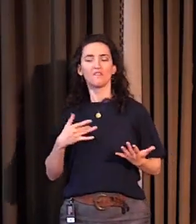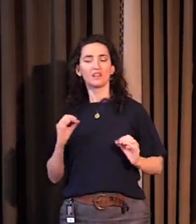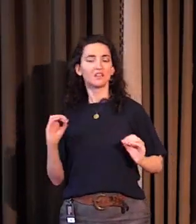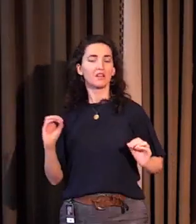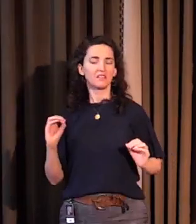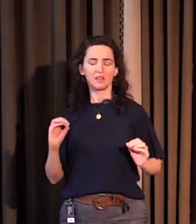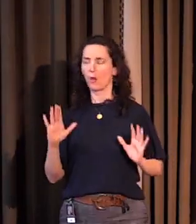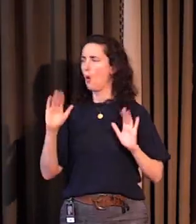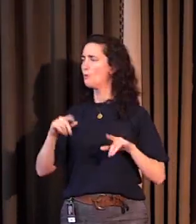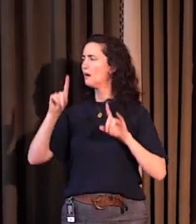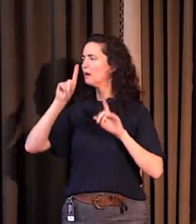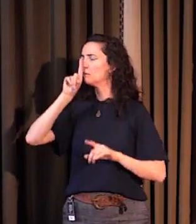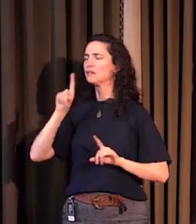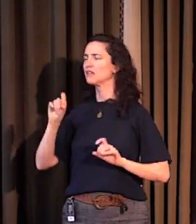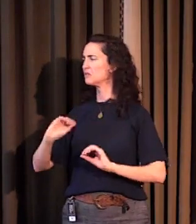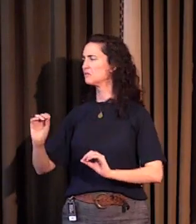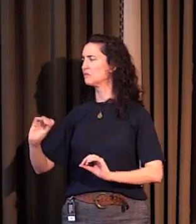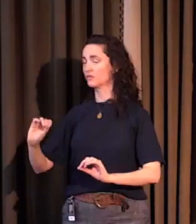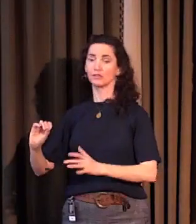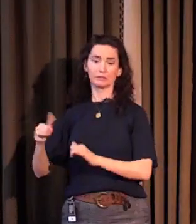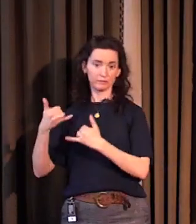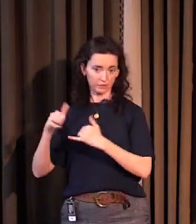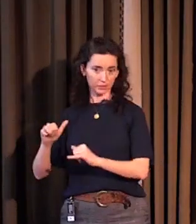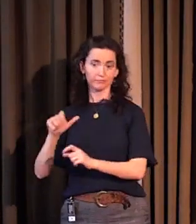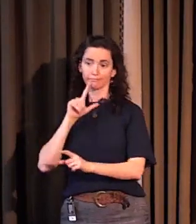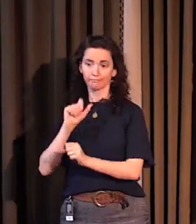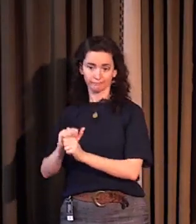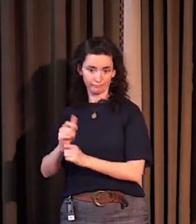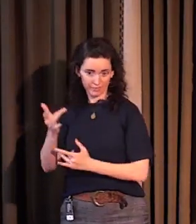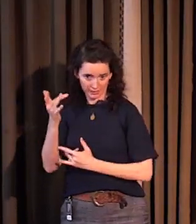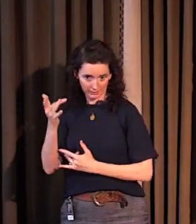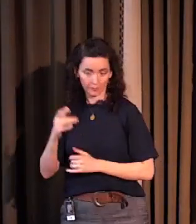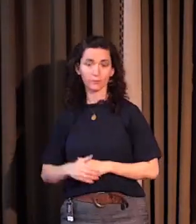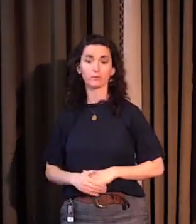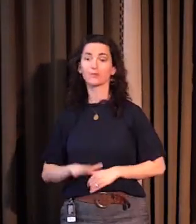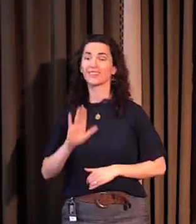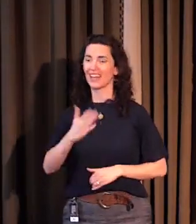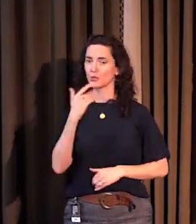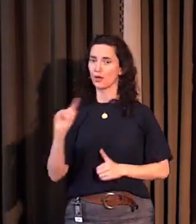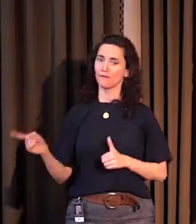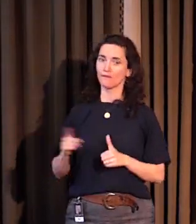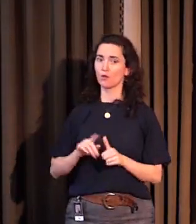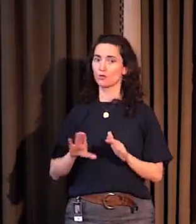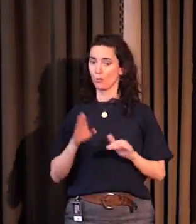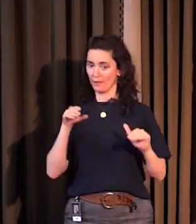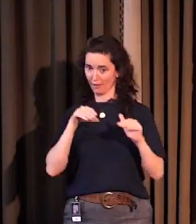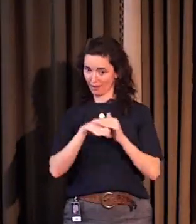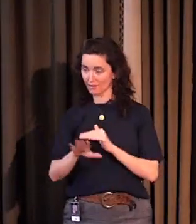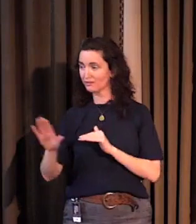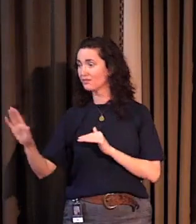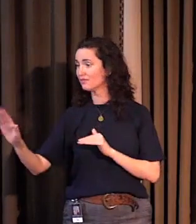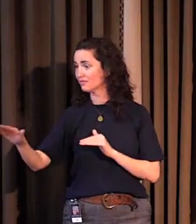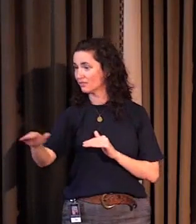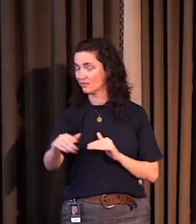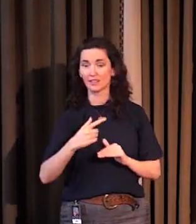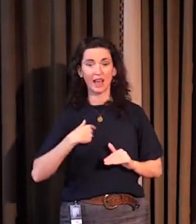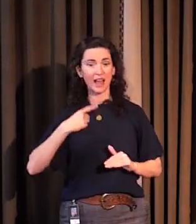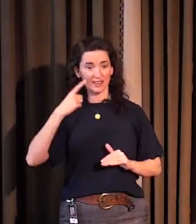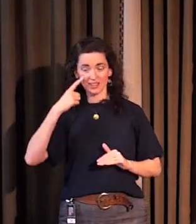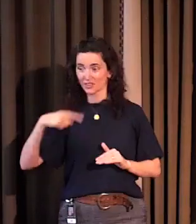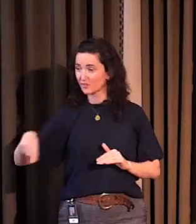they're just not testing at all, which is why I started off the press conference saying that there's a very good chance that just about everybody that